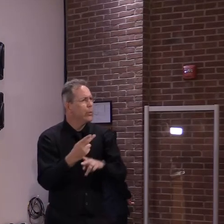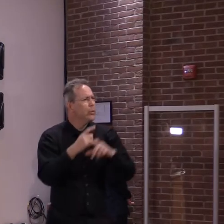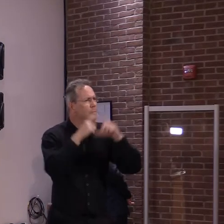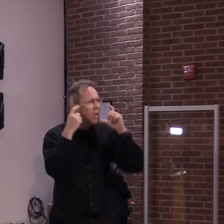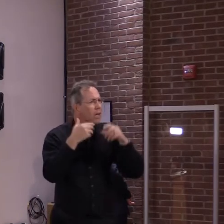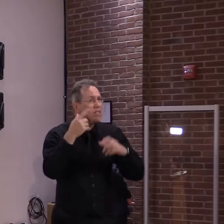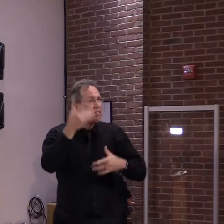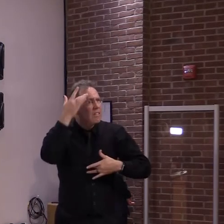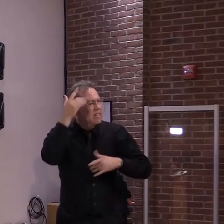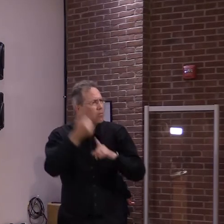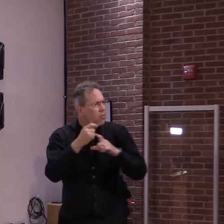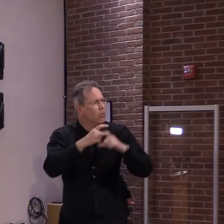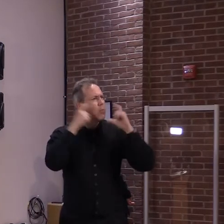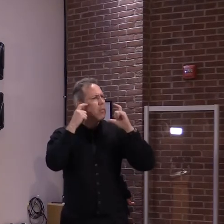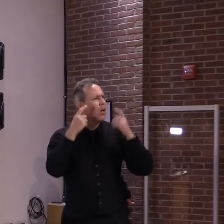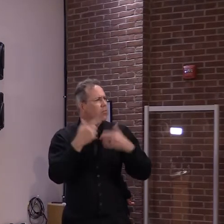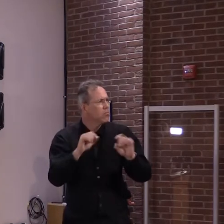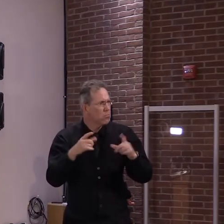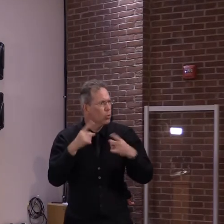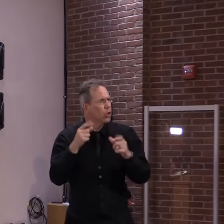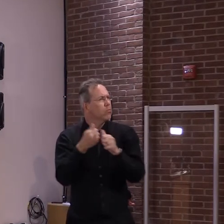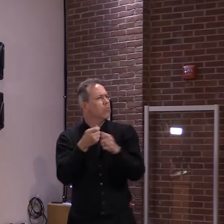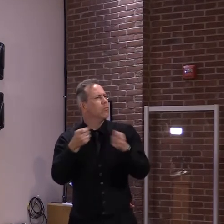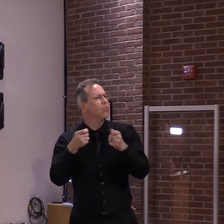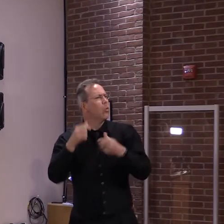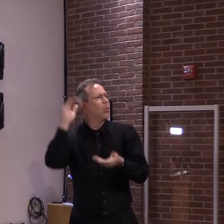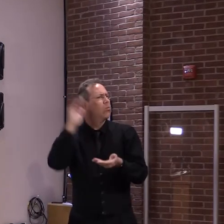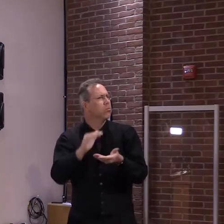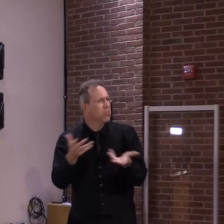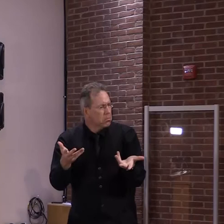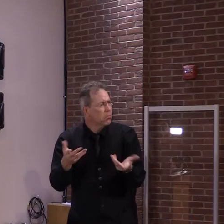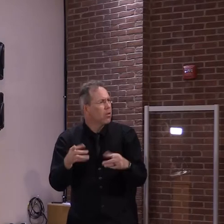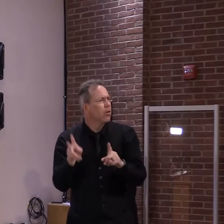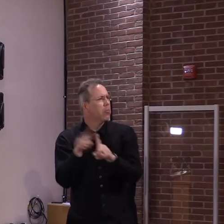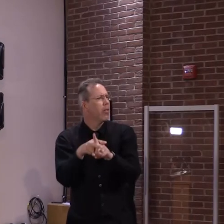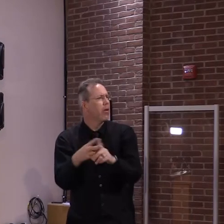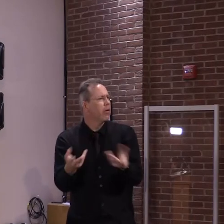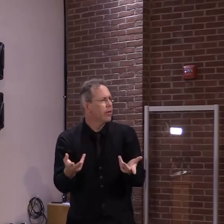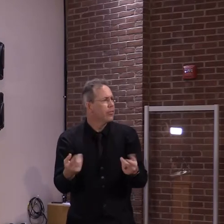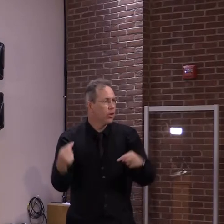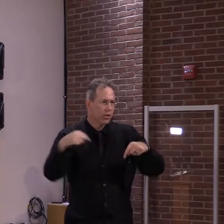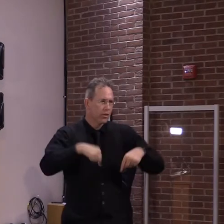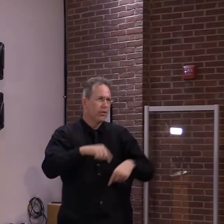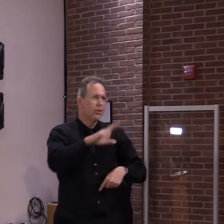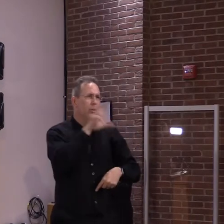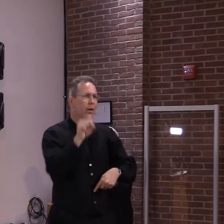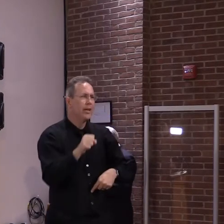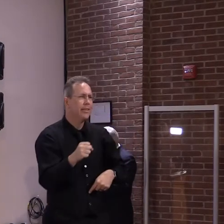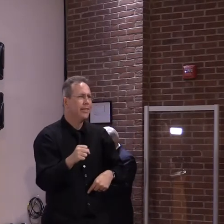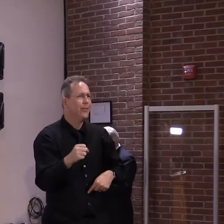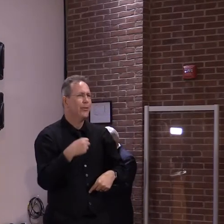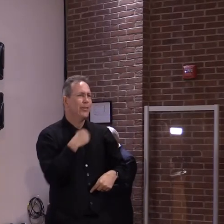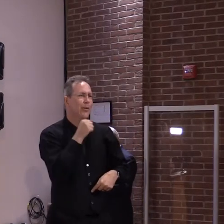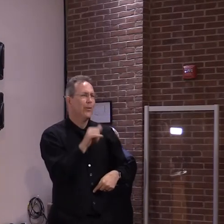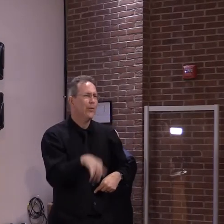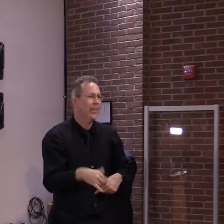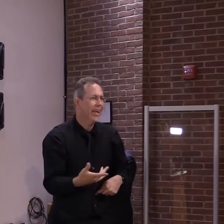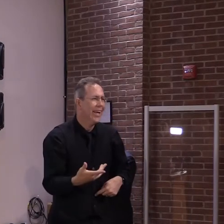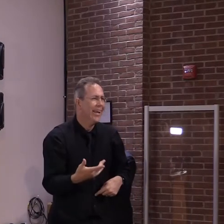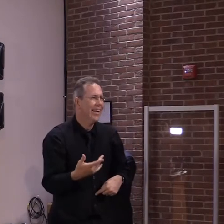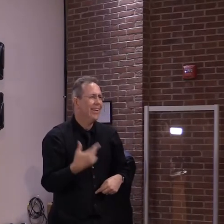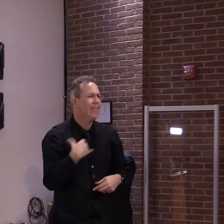as a strategy. That's not something anybody in this country has ever thought of doing. It would have